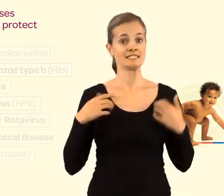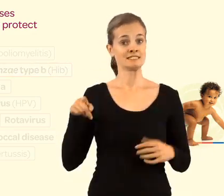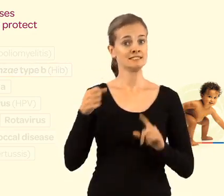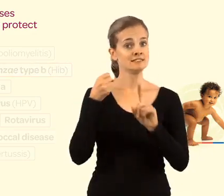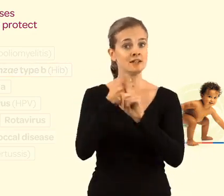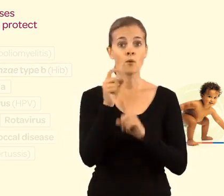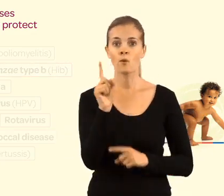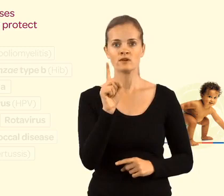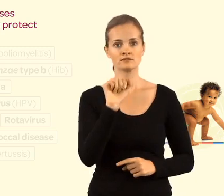Hepatitis B.